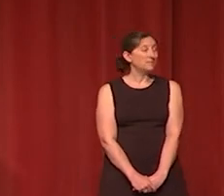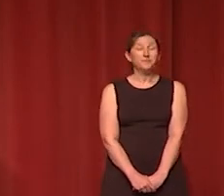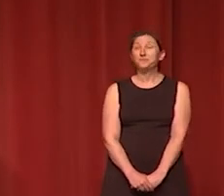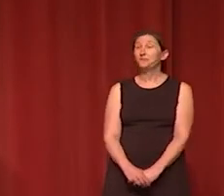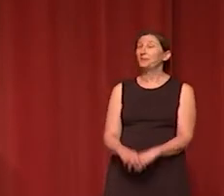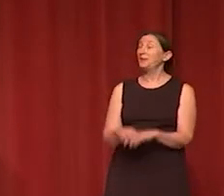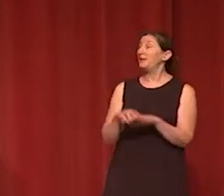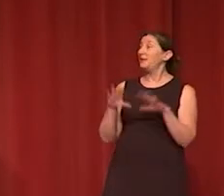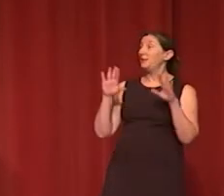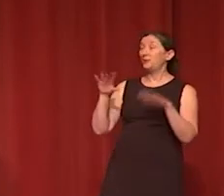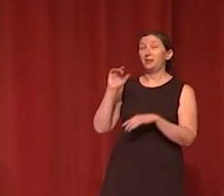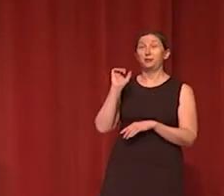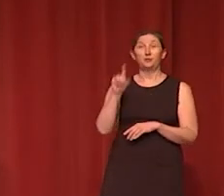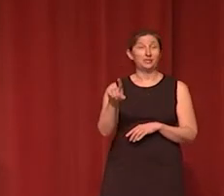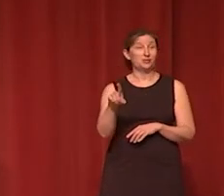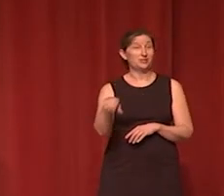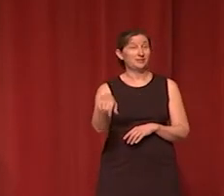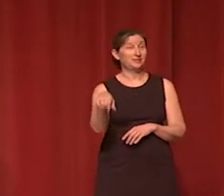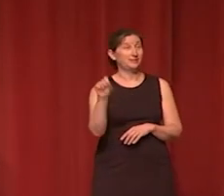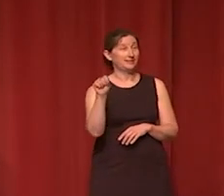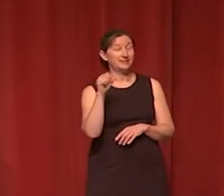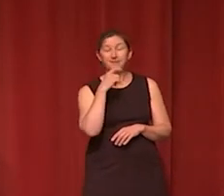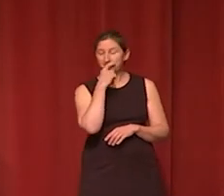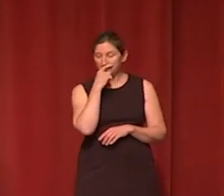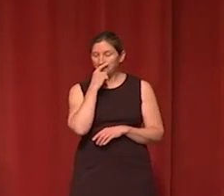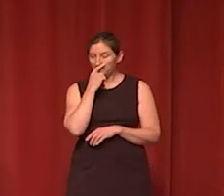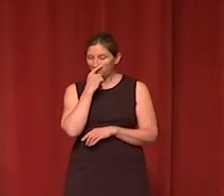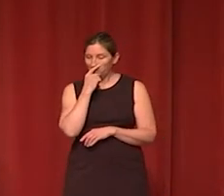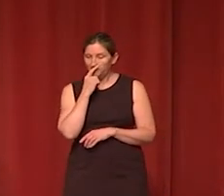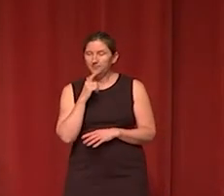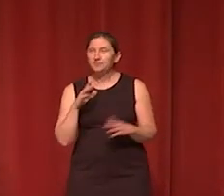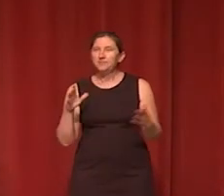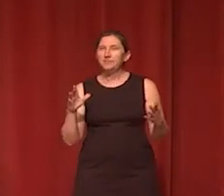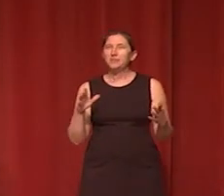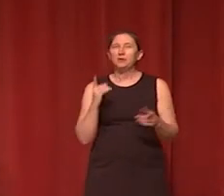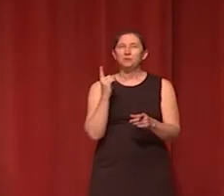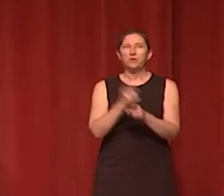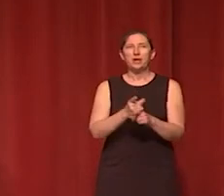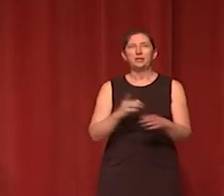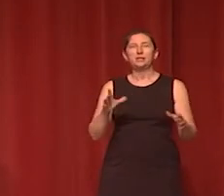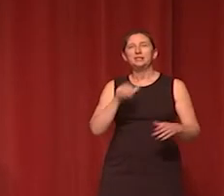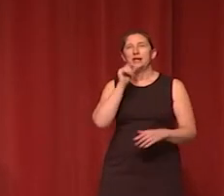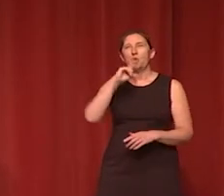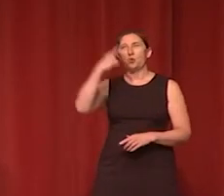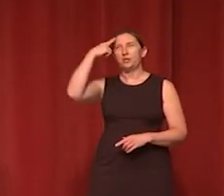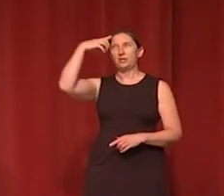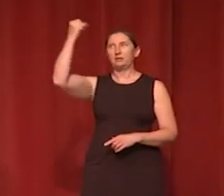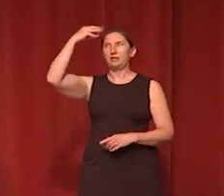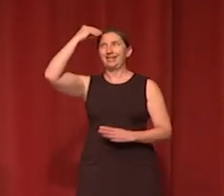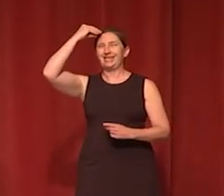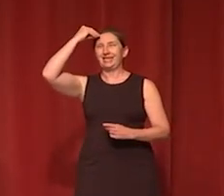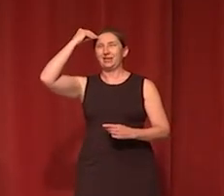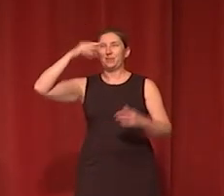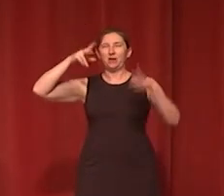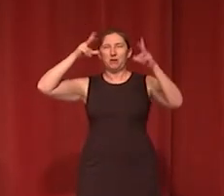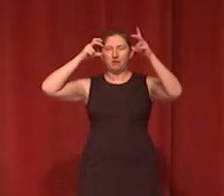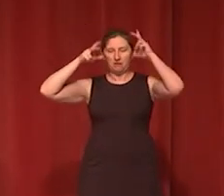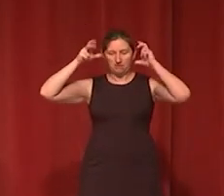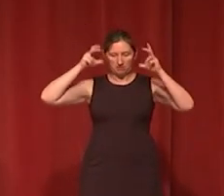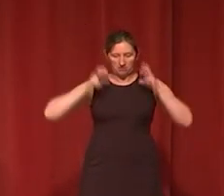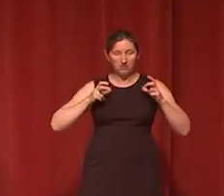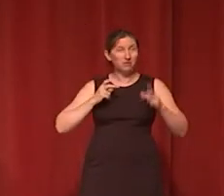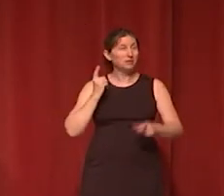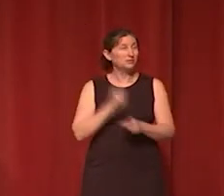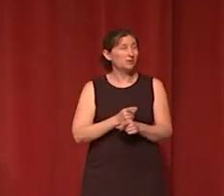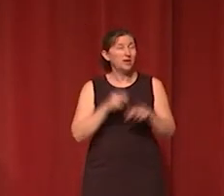Great question, because definitely staying in tune with the sensory aspect of things as well, because hearing can impact memory,